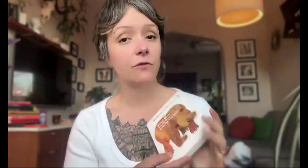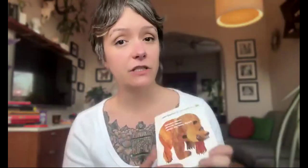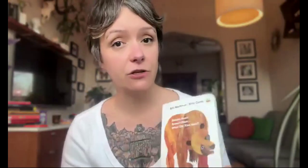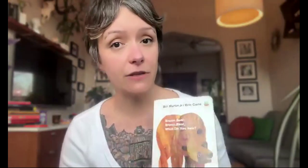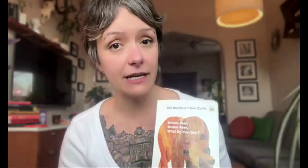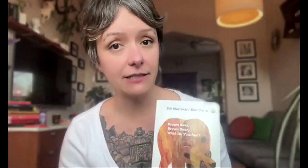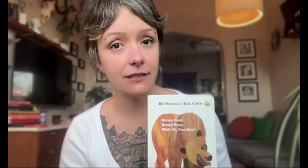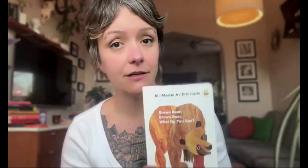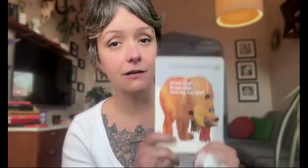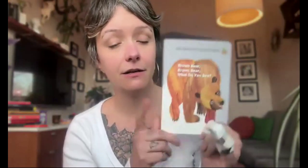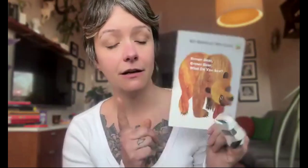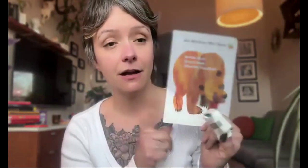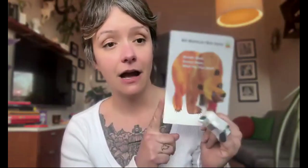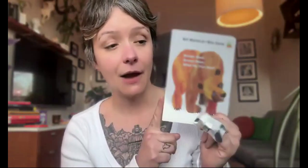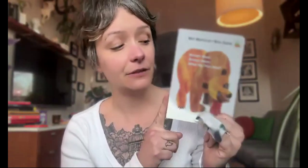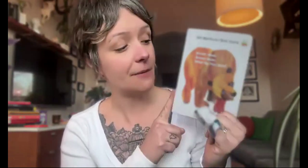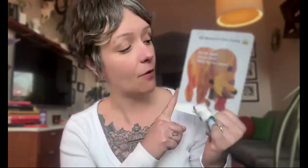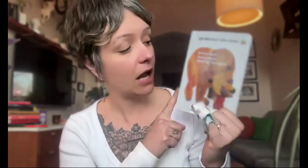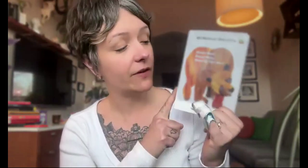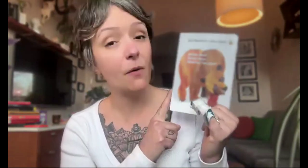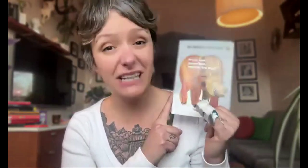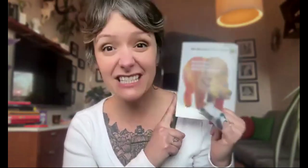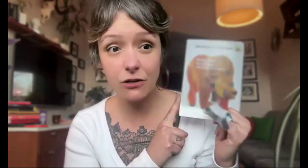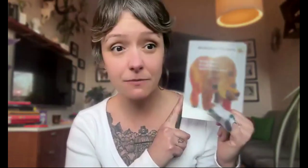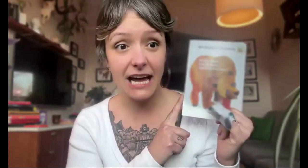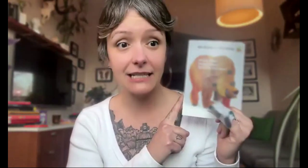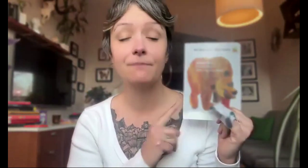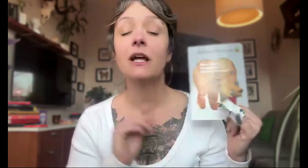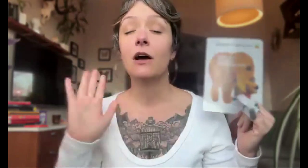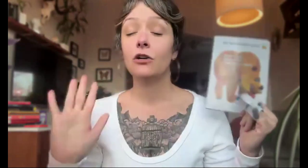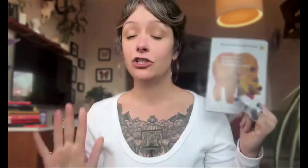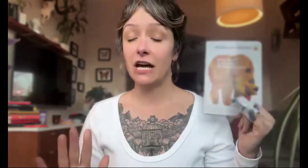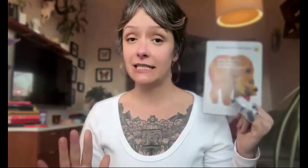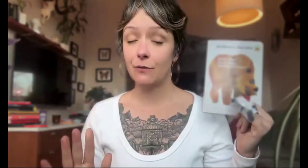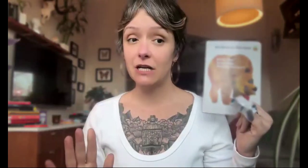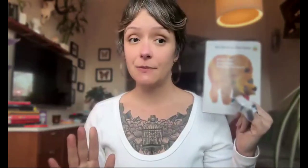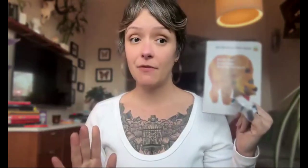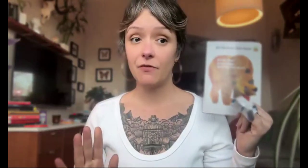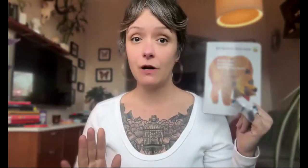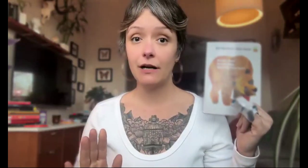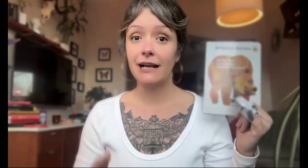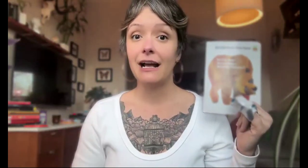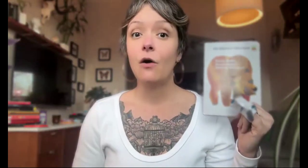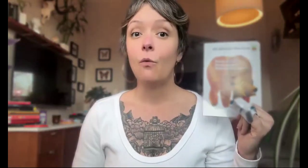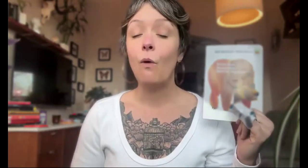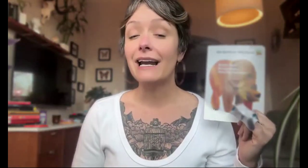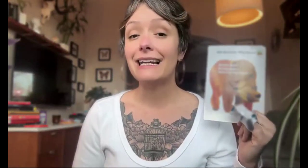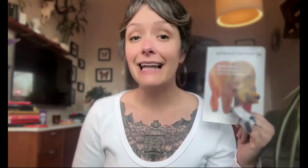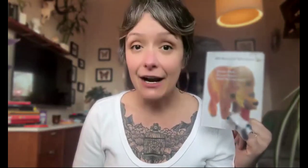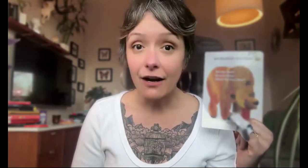to do this, I will demo all of it, but we need to know some signs. Just like we talked about before, what